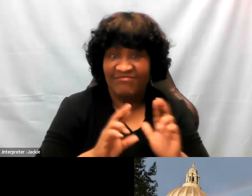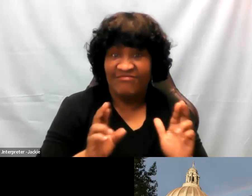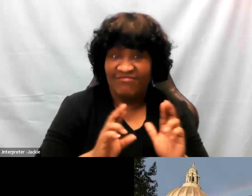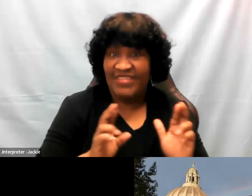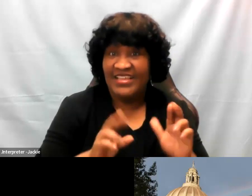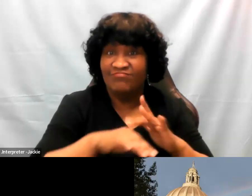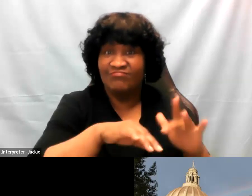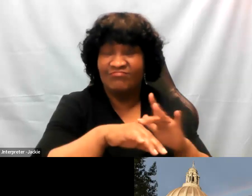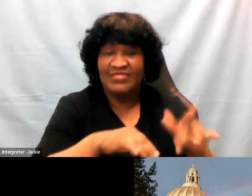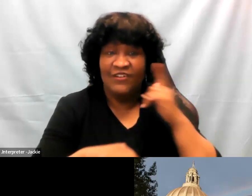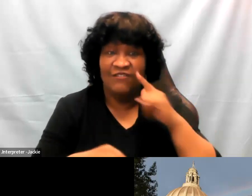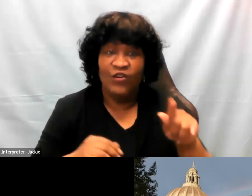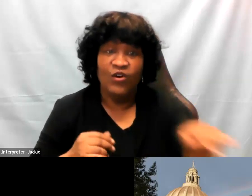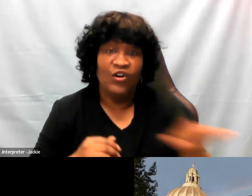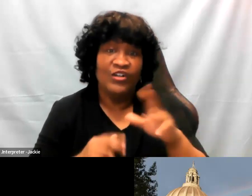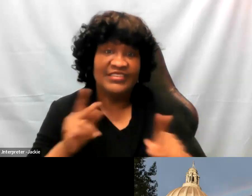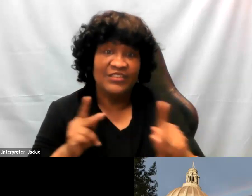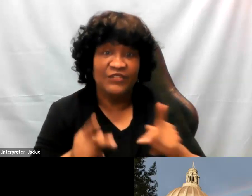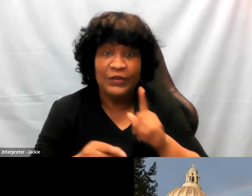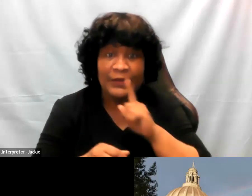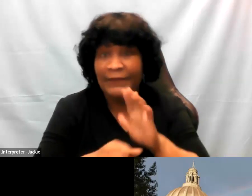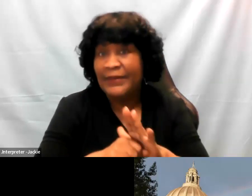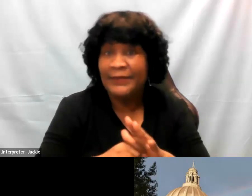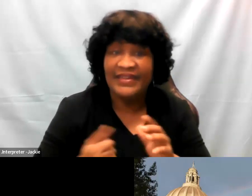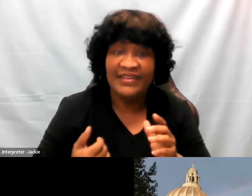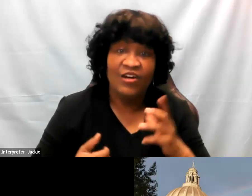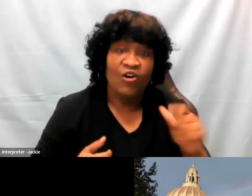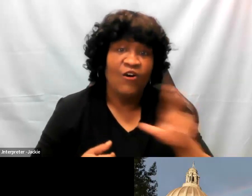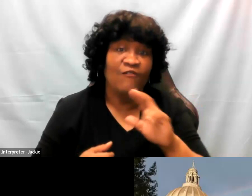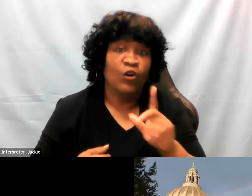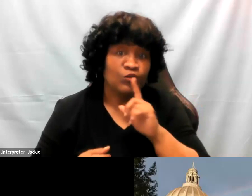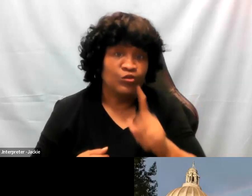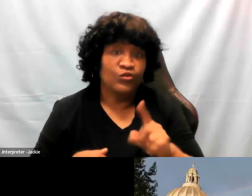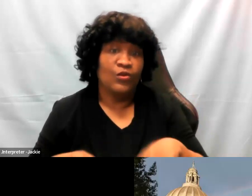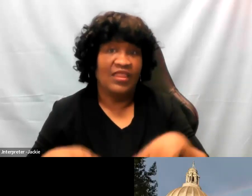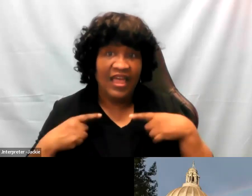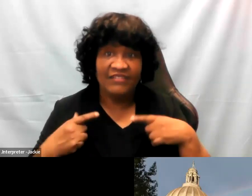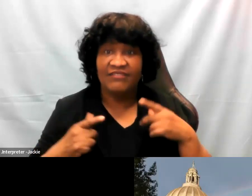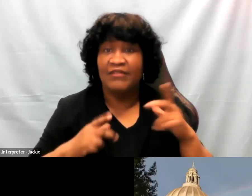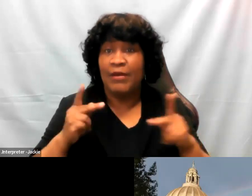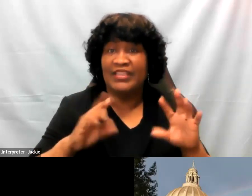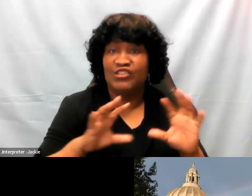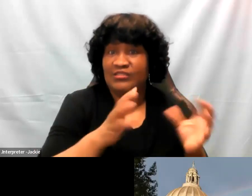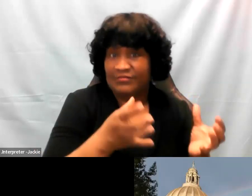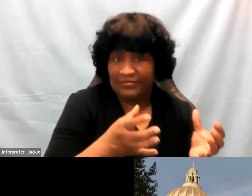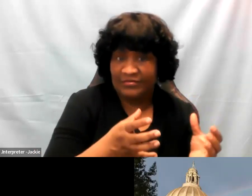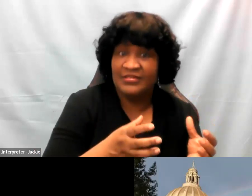beds available for civil commitment or a true blood population. Very excited about